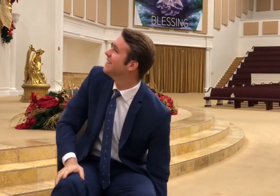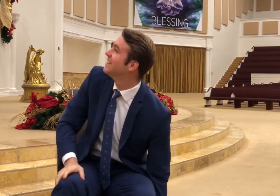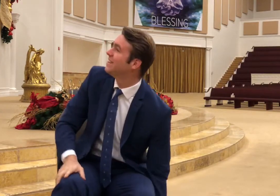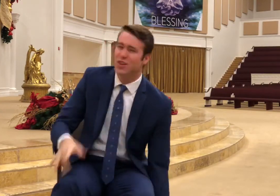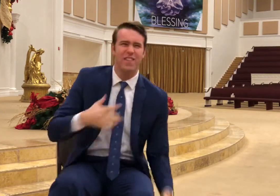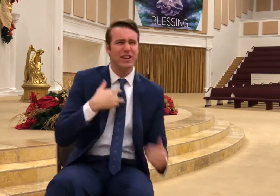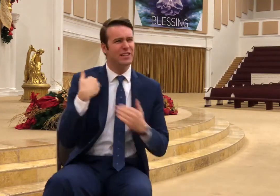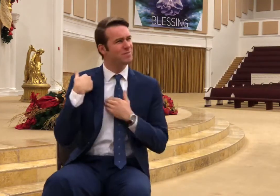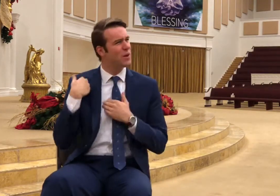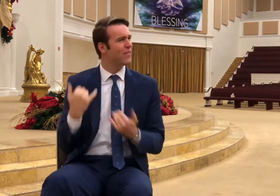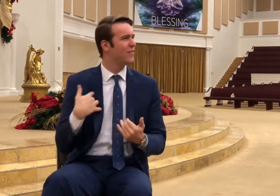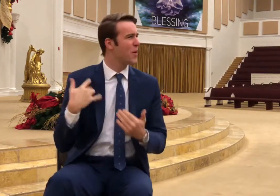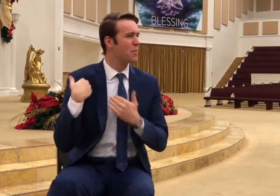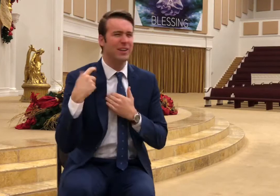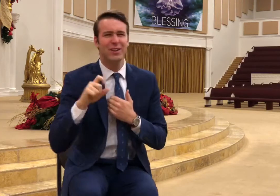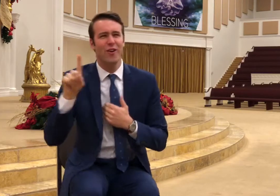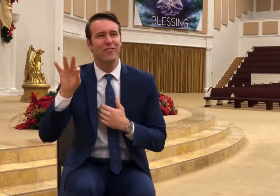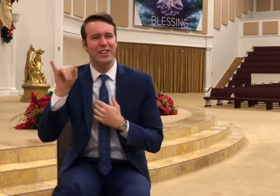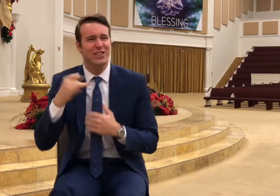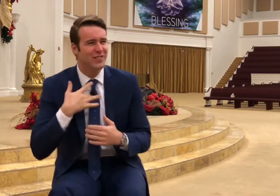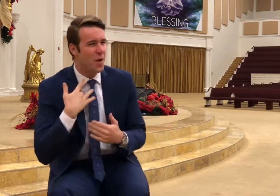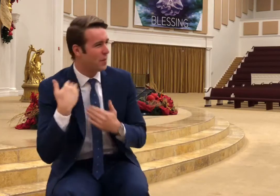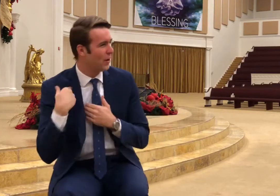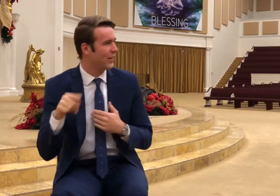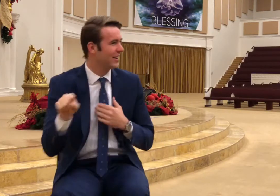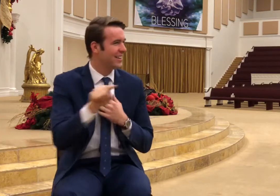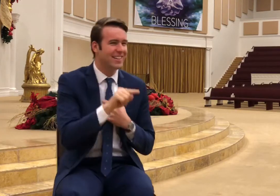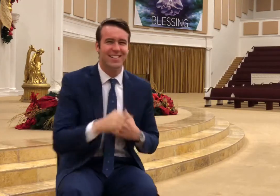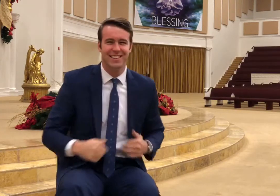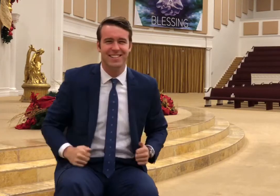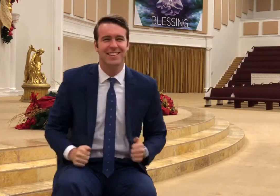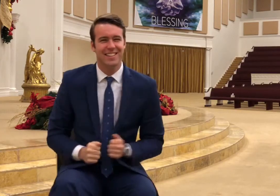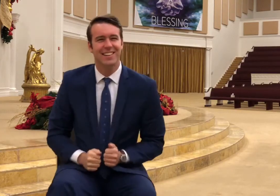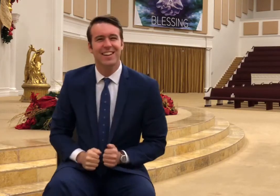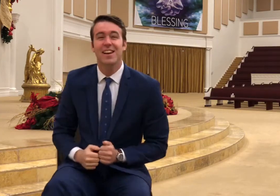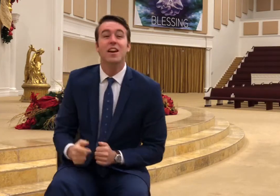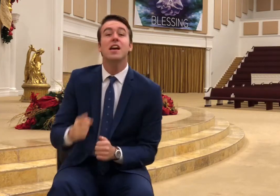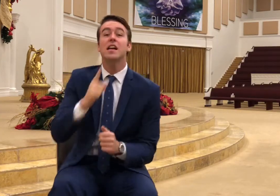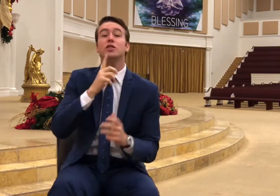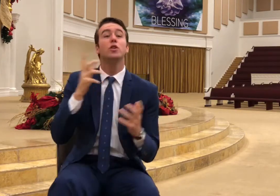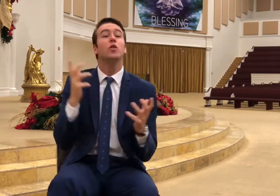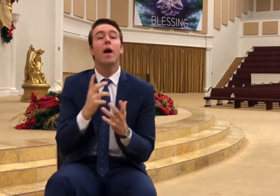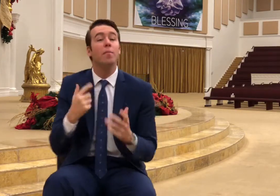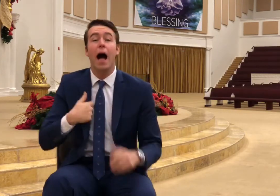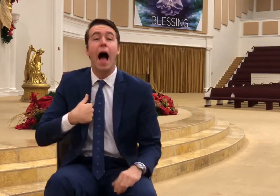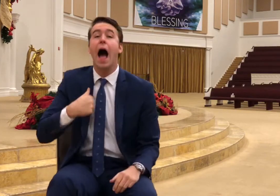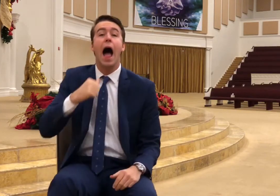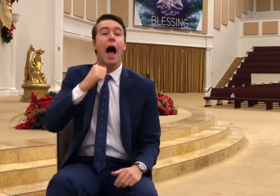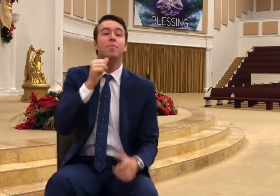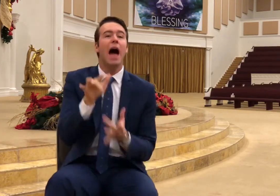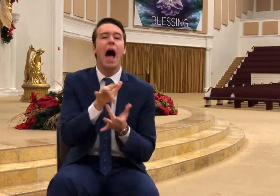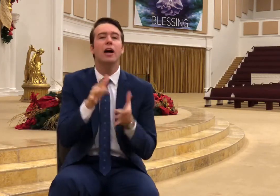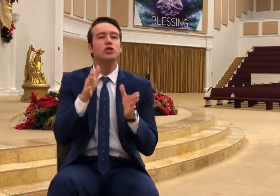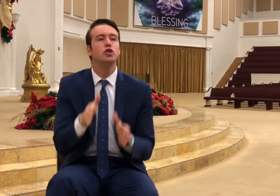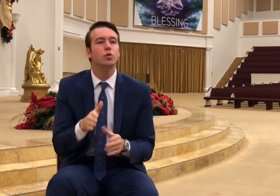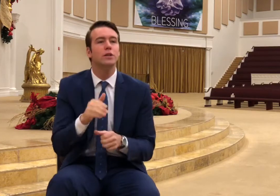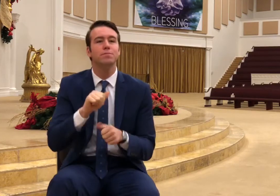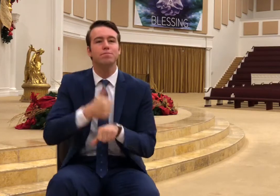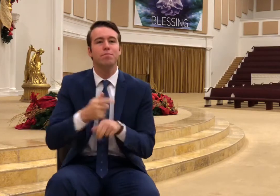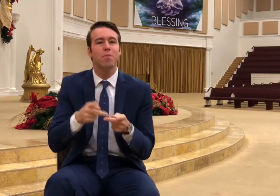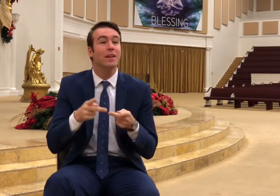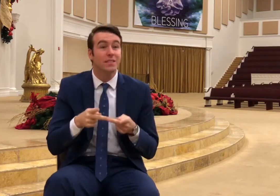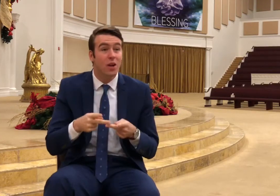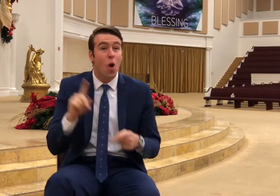are feeling a burden about right now? Now, what's incredible, I'm not at a tourist spot. You want to know where I'm